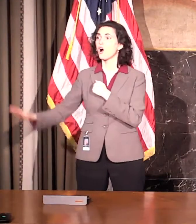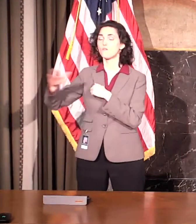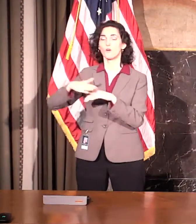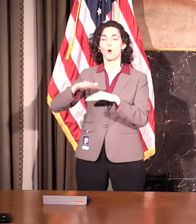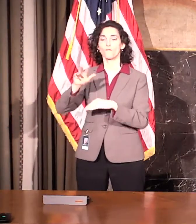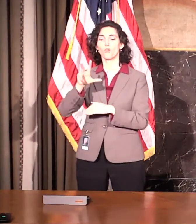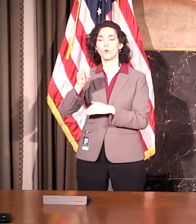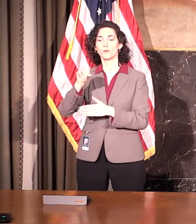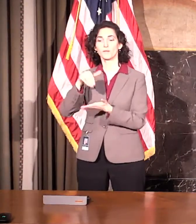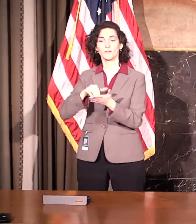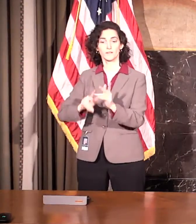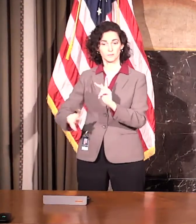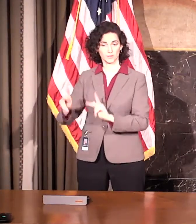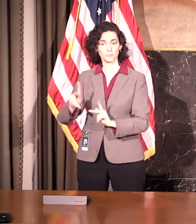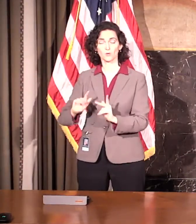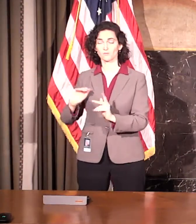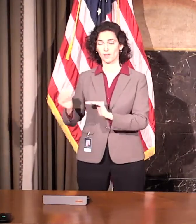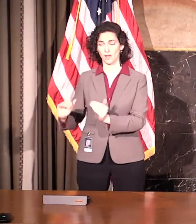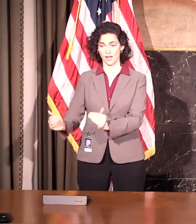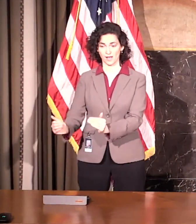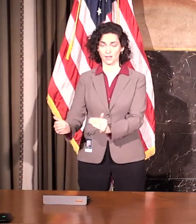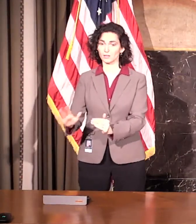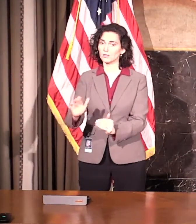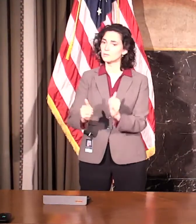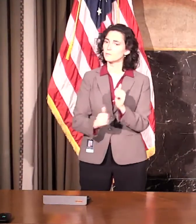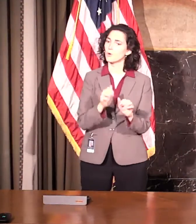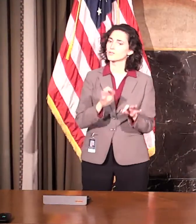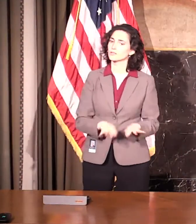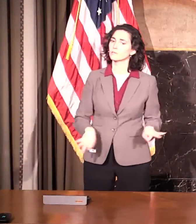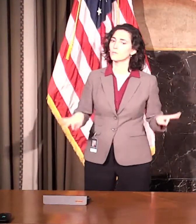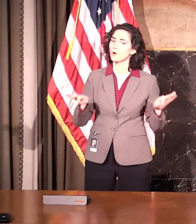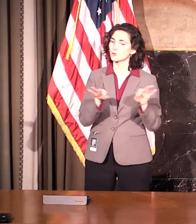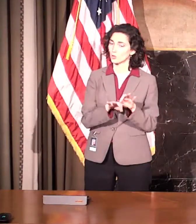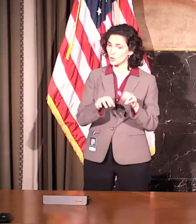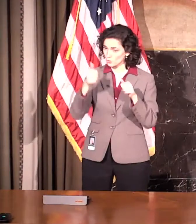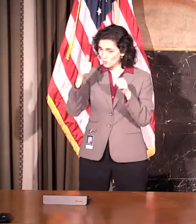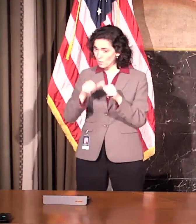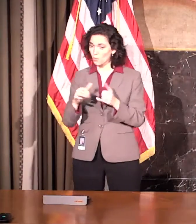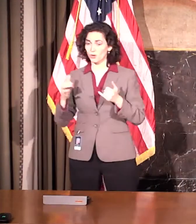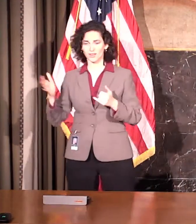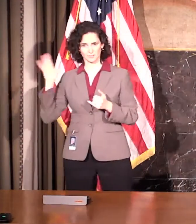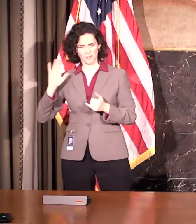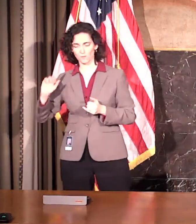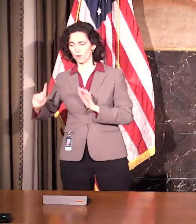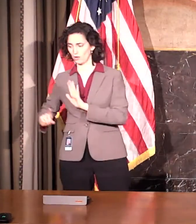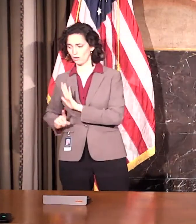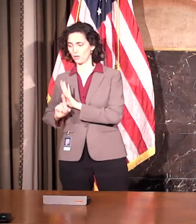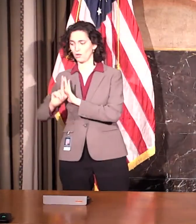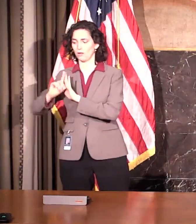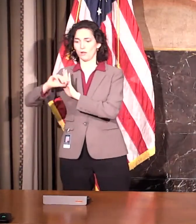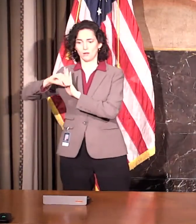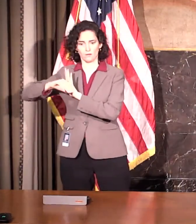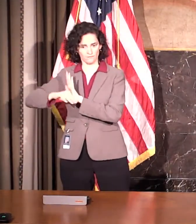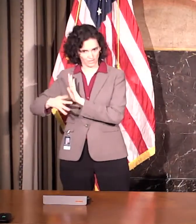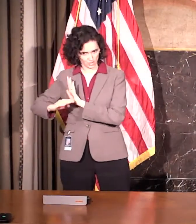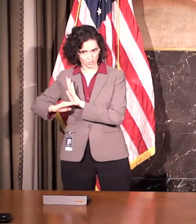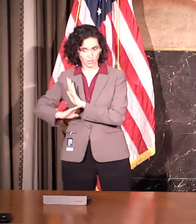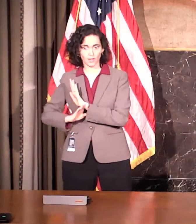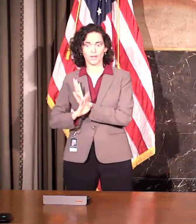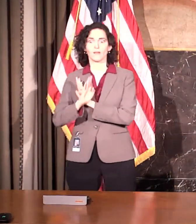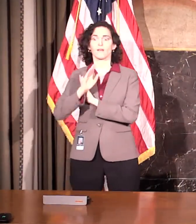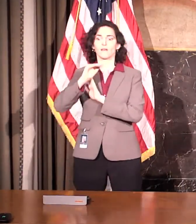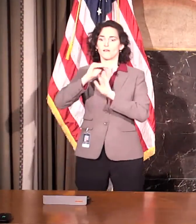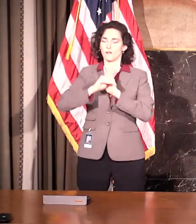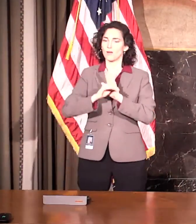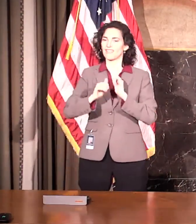And most importantly, remembering we are in a third surge. Christmas is right around the corner. I, too,